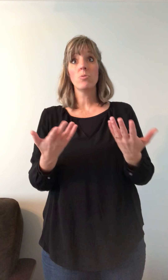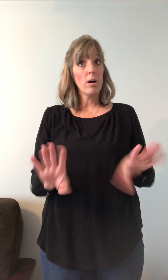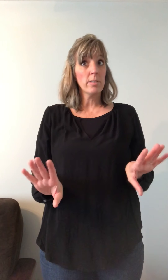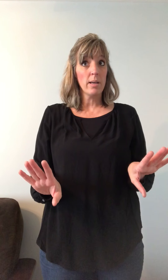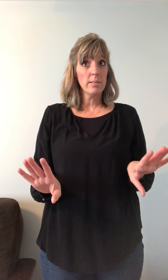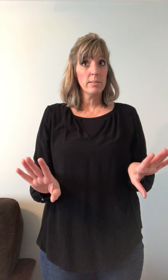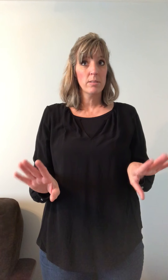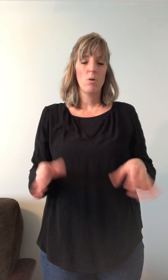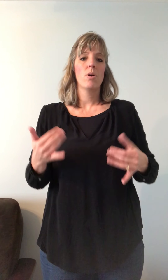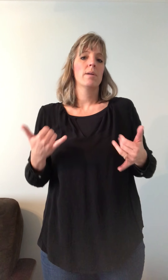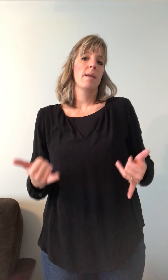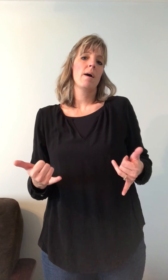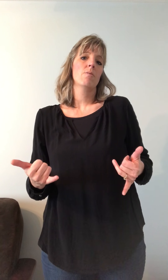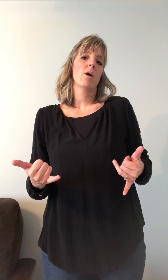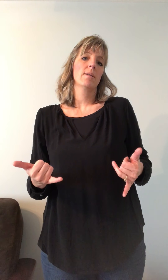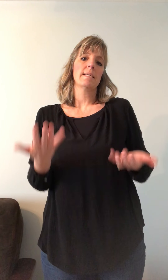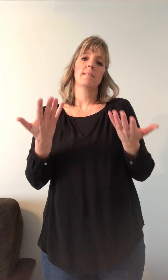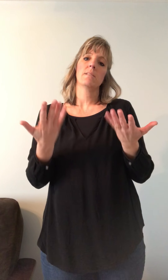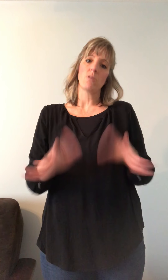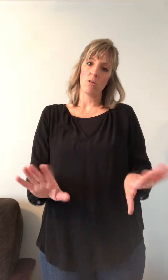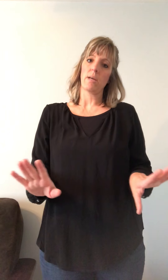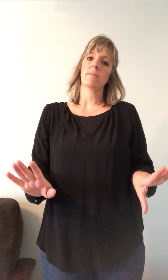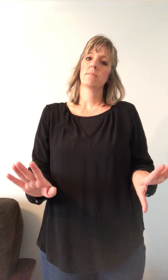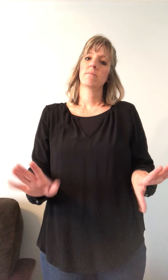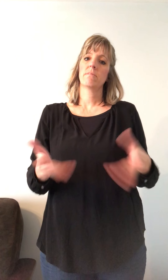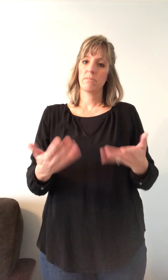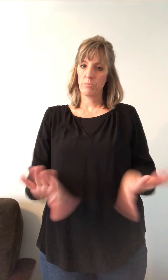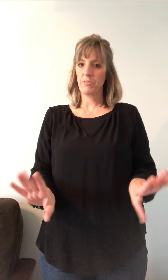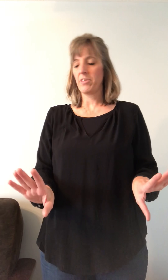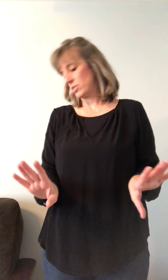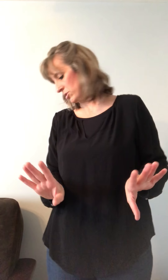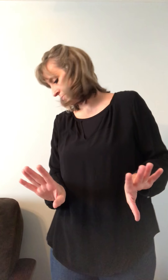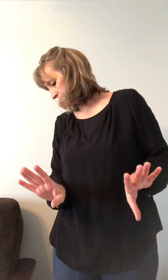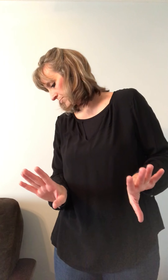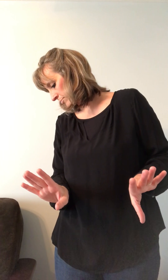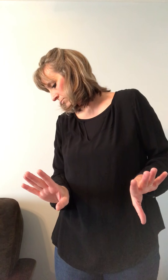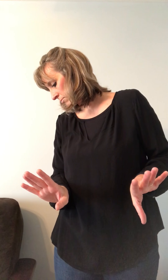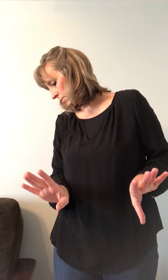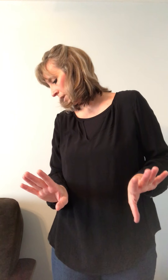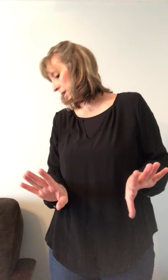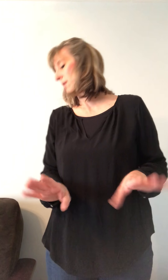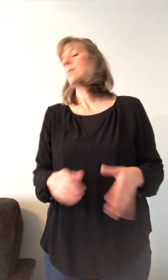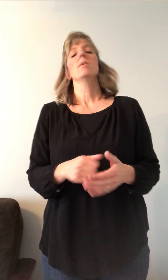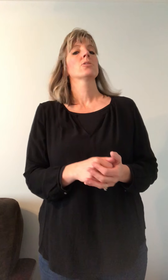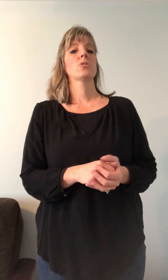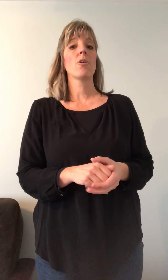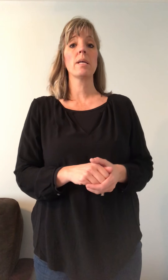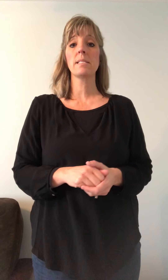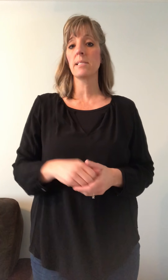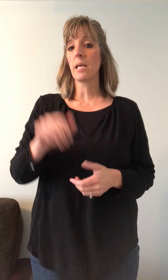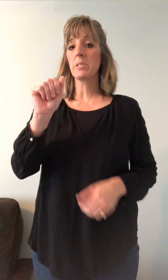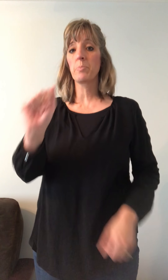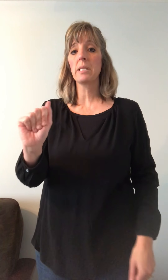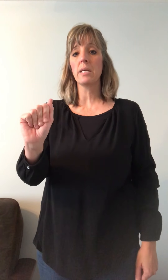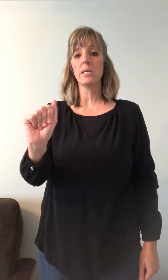all done? Or now our lesson is all done. We're finished. Okay? Sorry is the same as please,